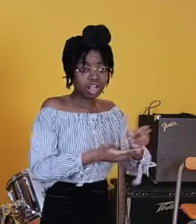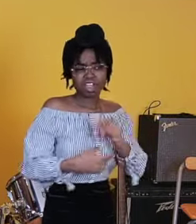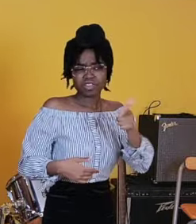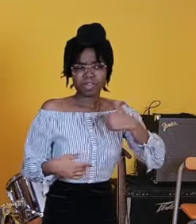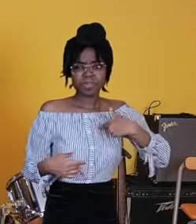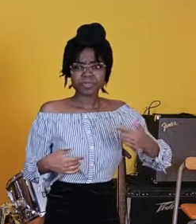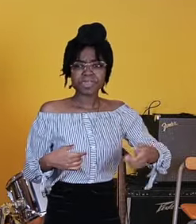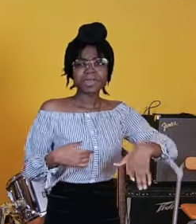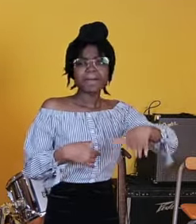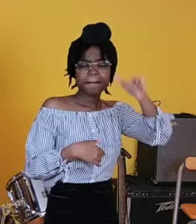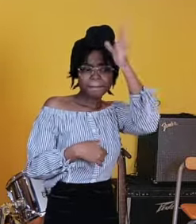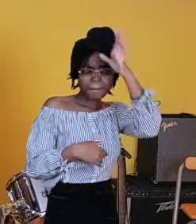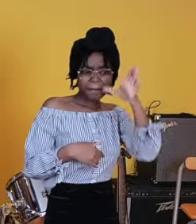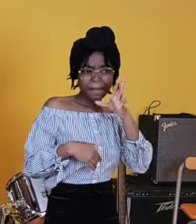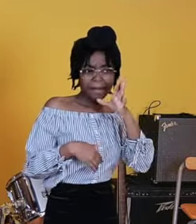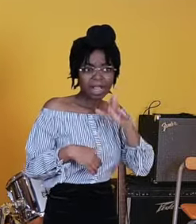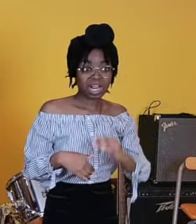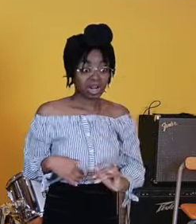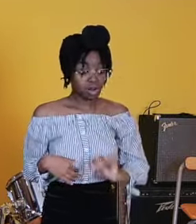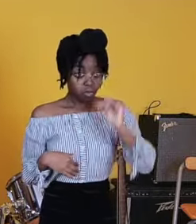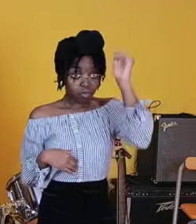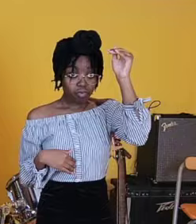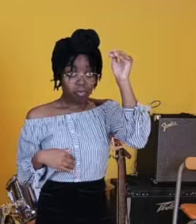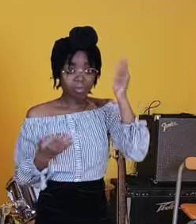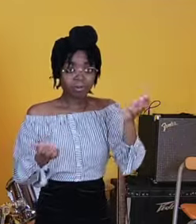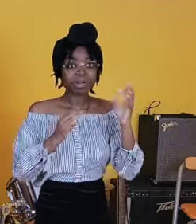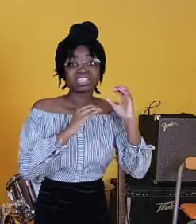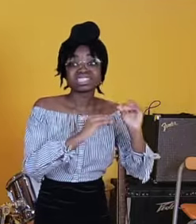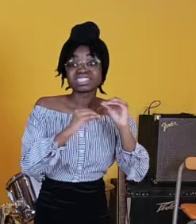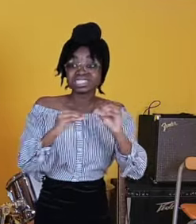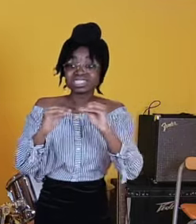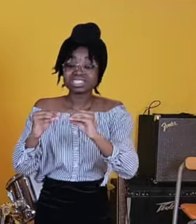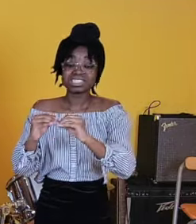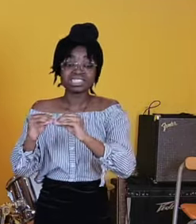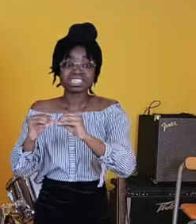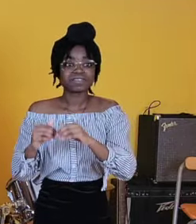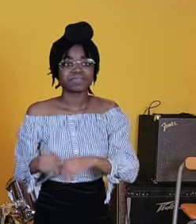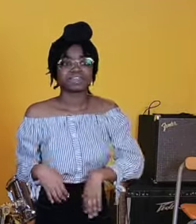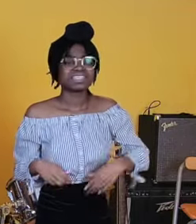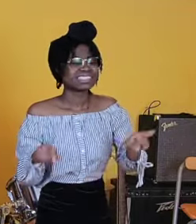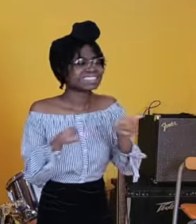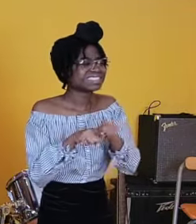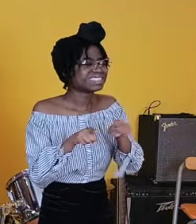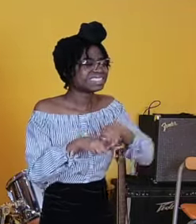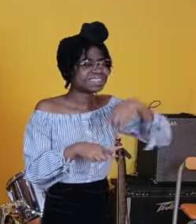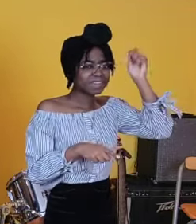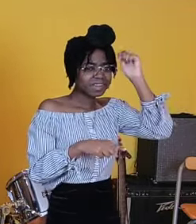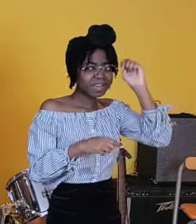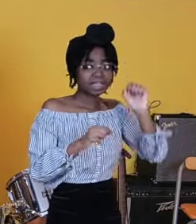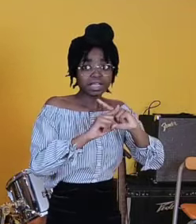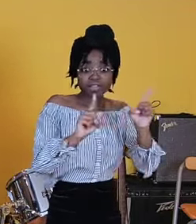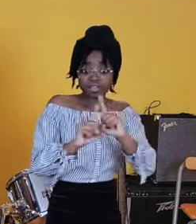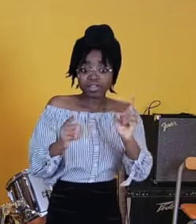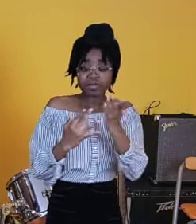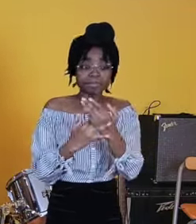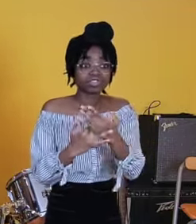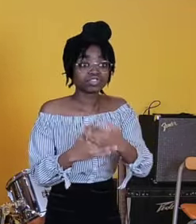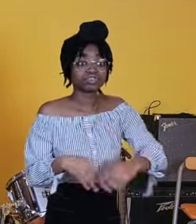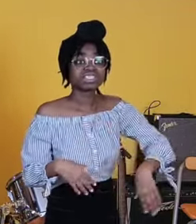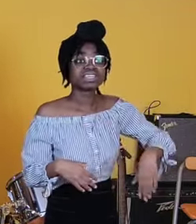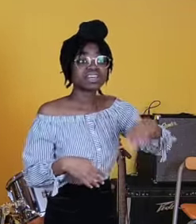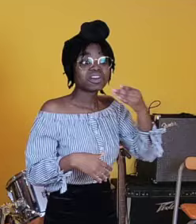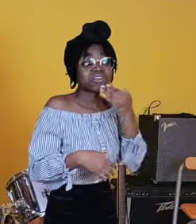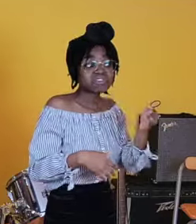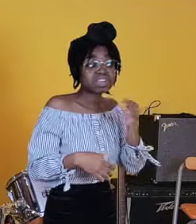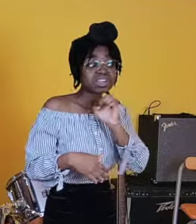adults, we want to teach the children like Adam did, you know, the difference between good and evil. Because when Adam sinned, he learned. But